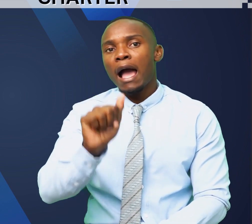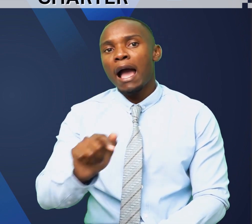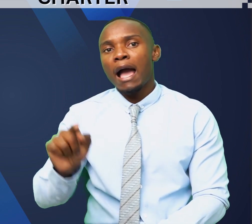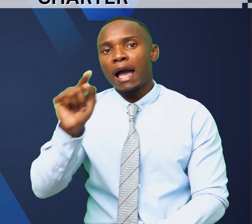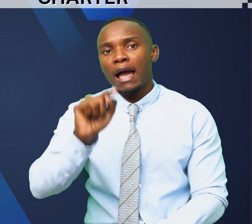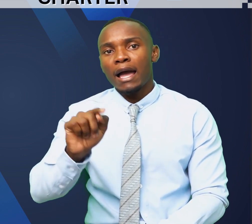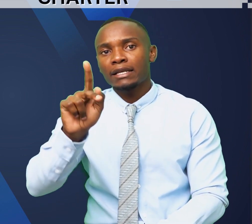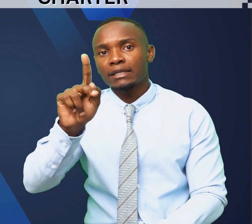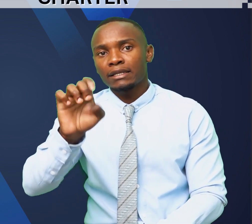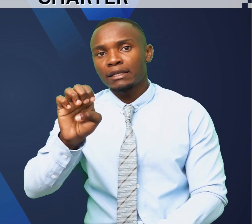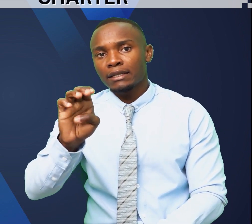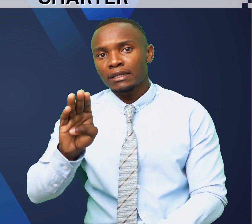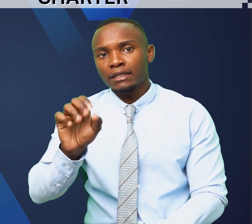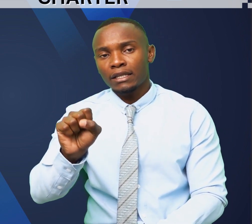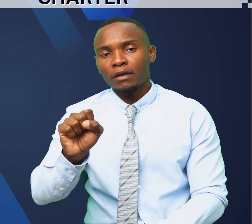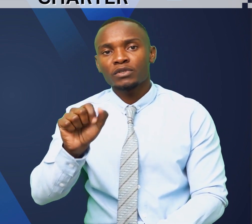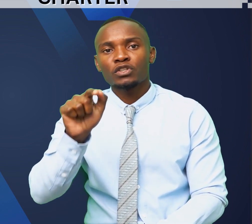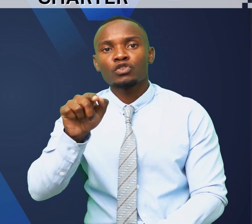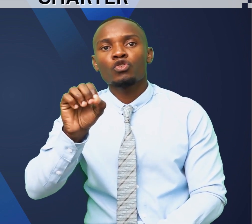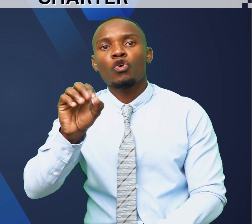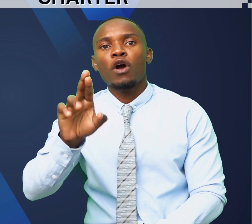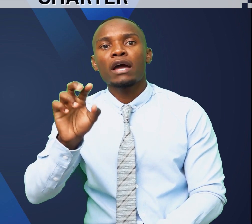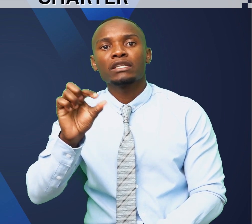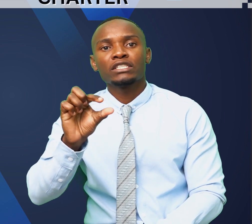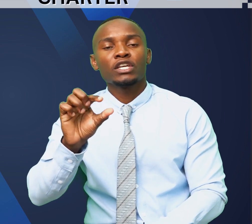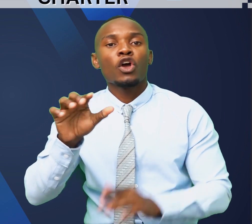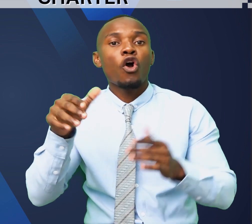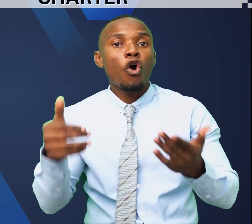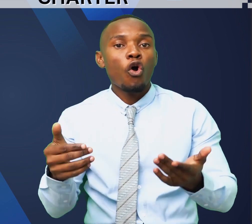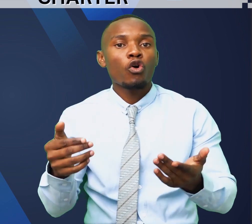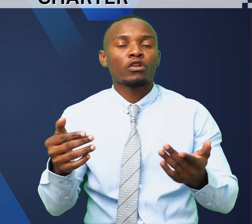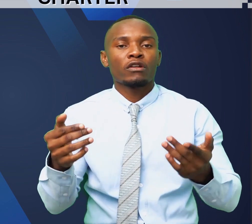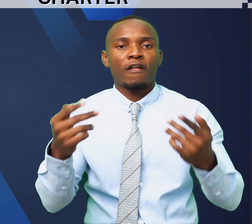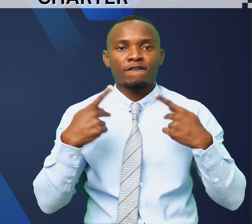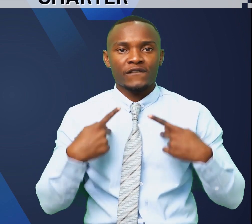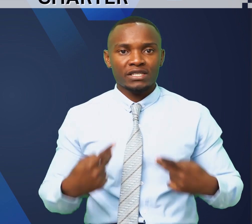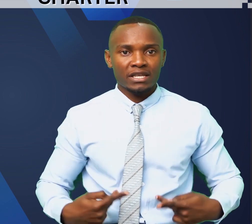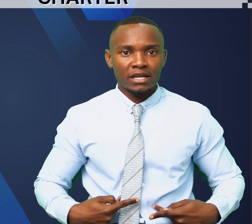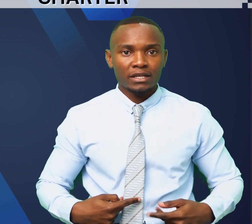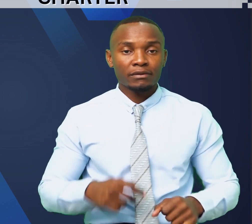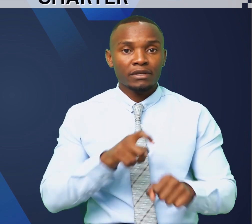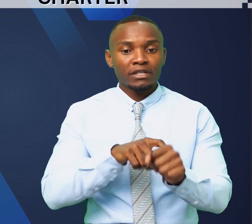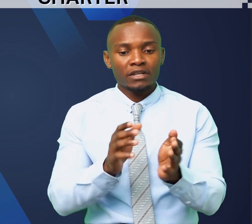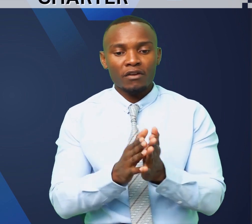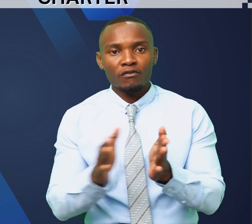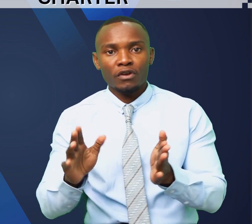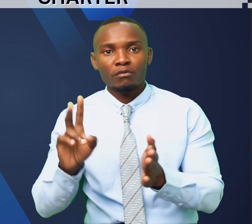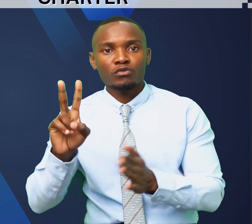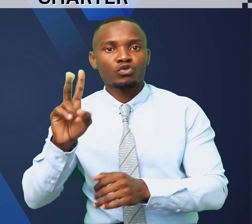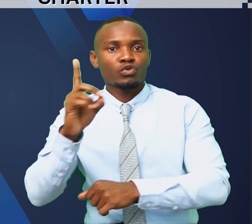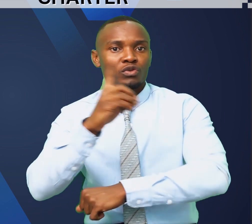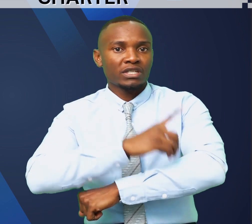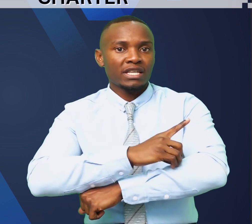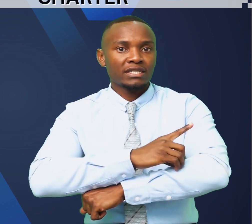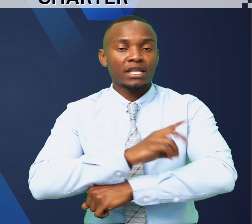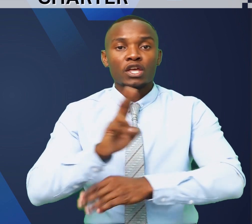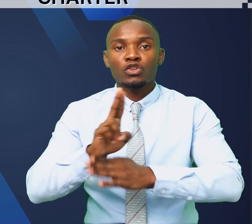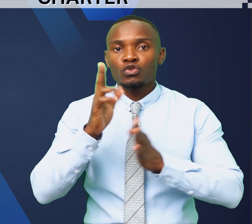info@kebs.org, or physically. Timeline, 2 days. User charges,